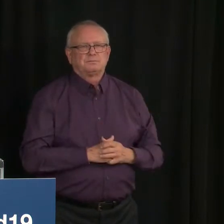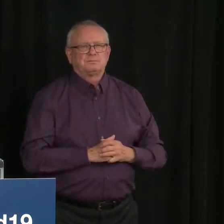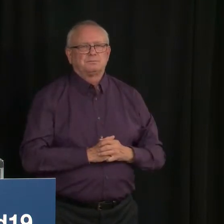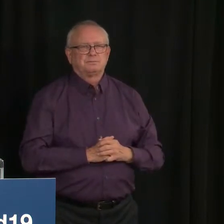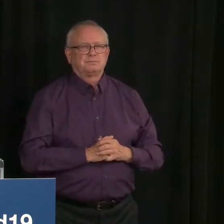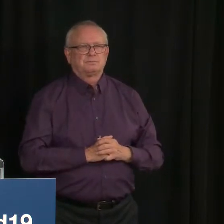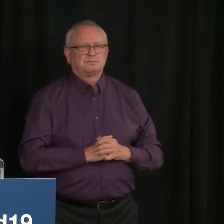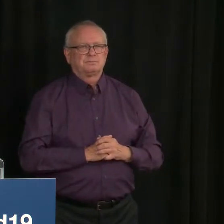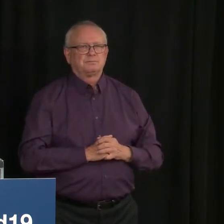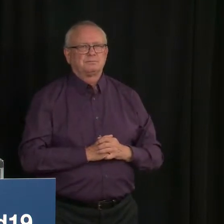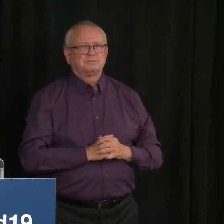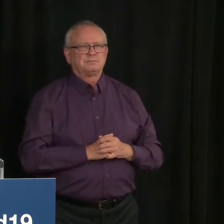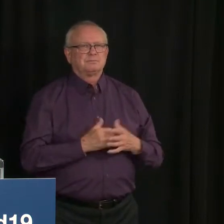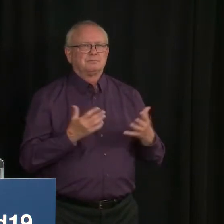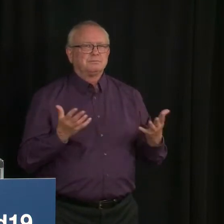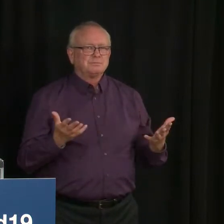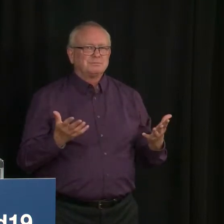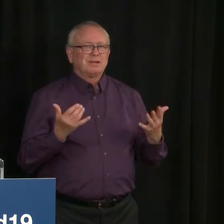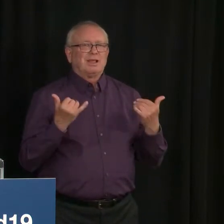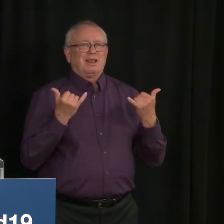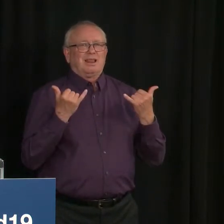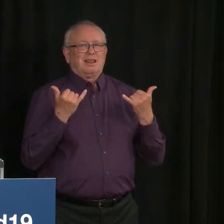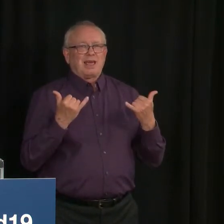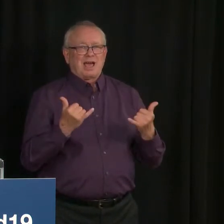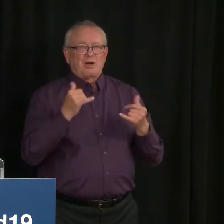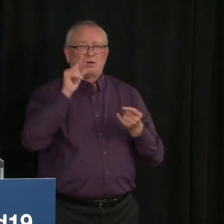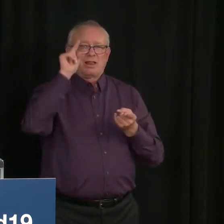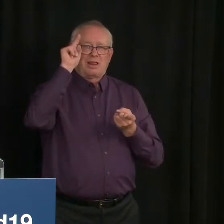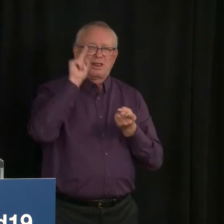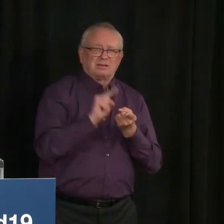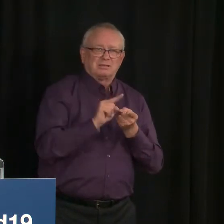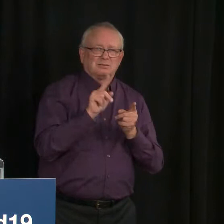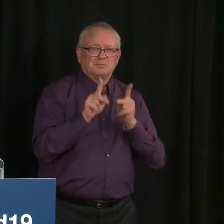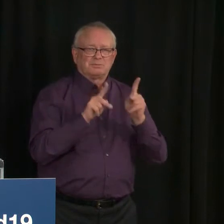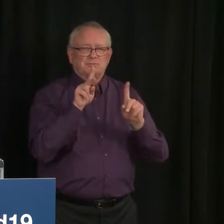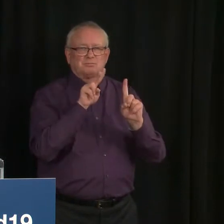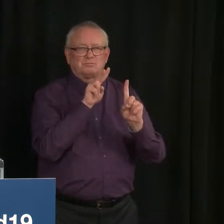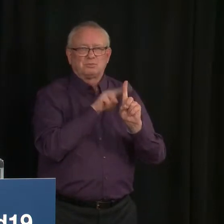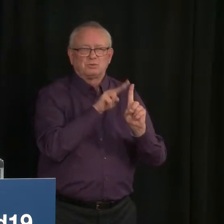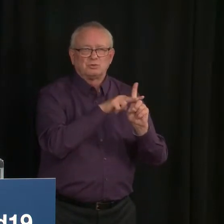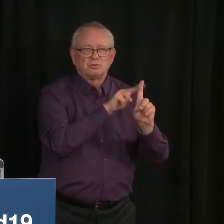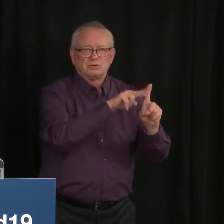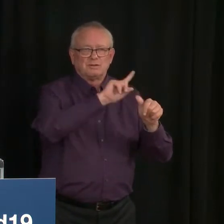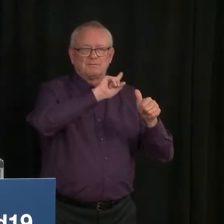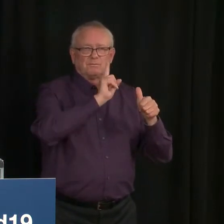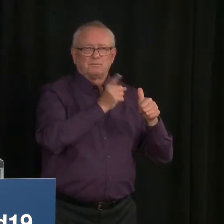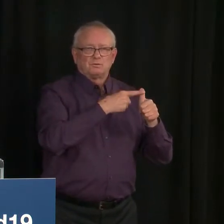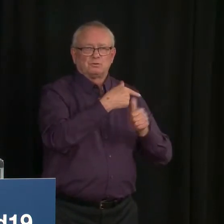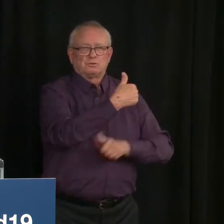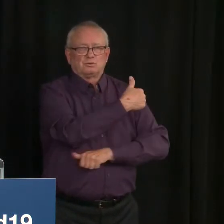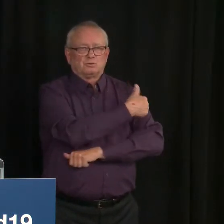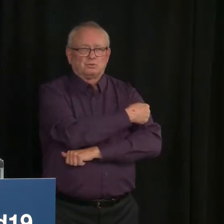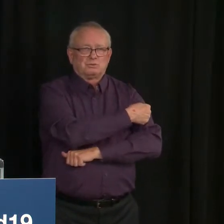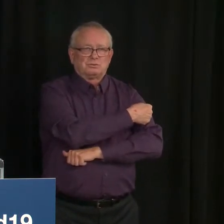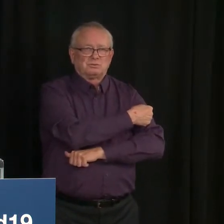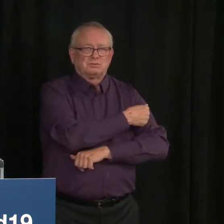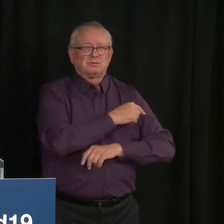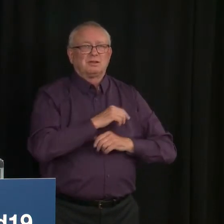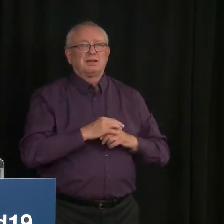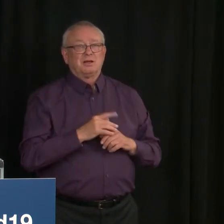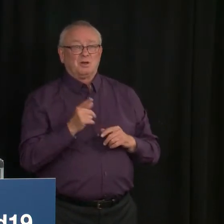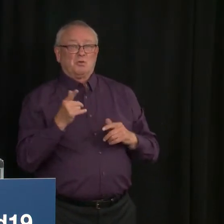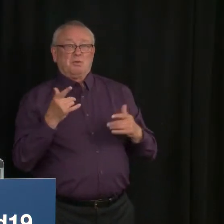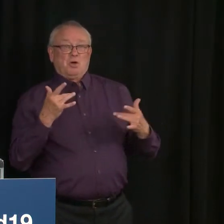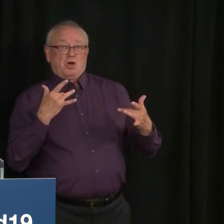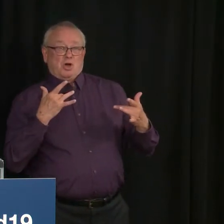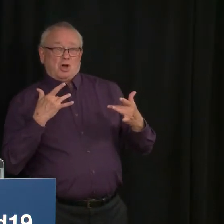that drop in demand, as well as concerns from definitely Mayor